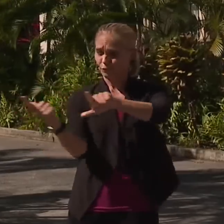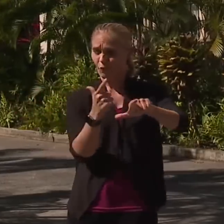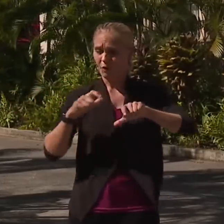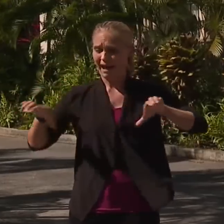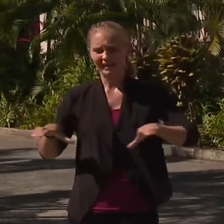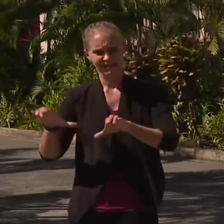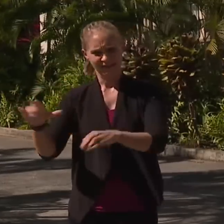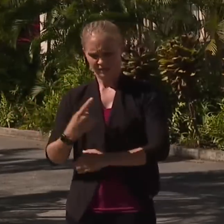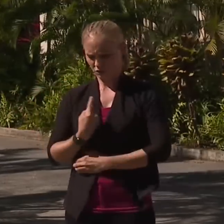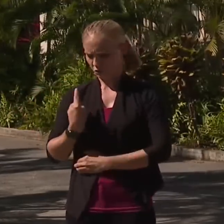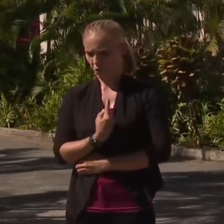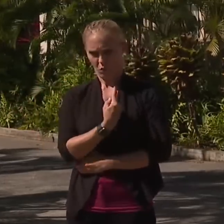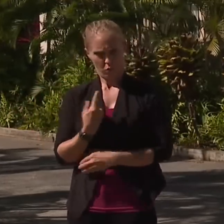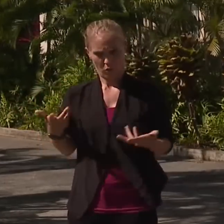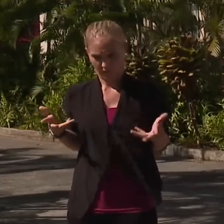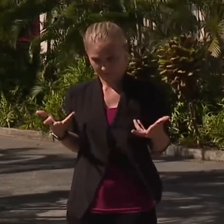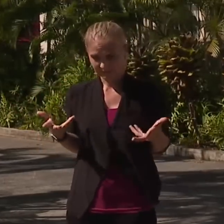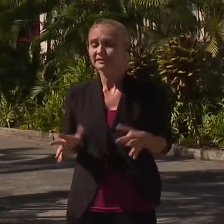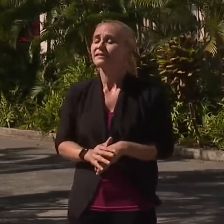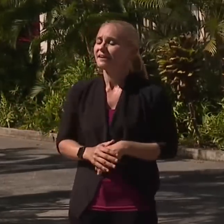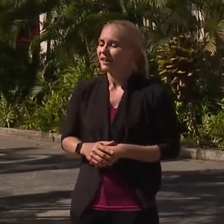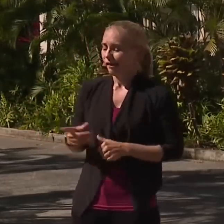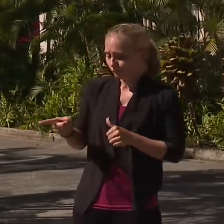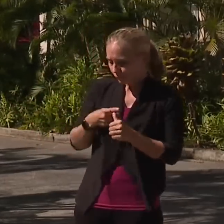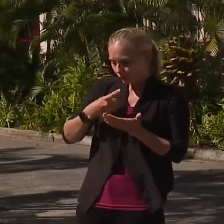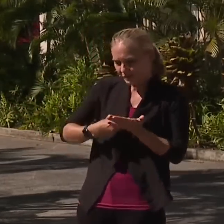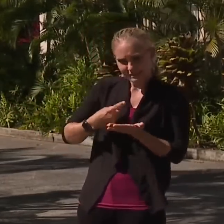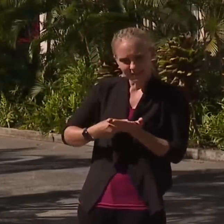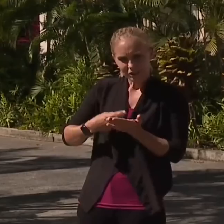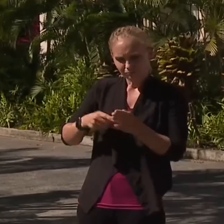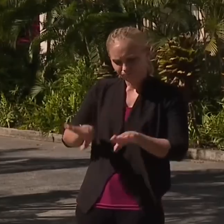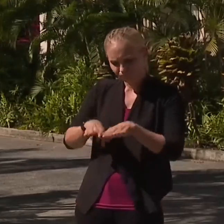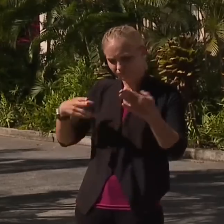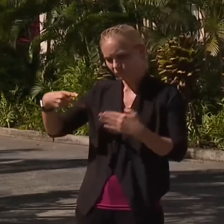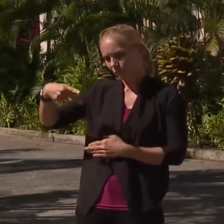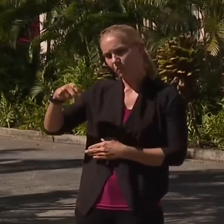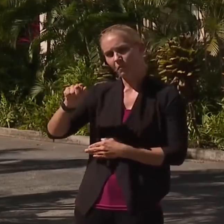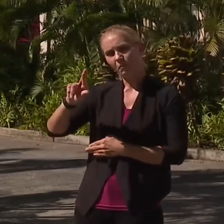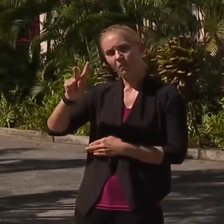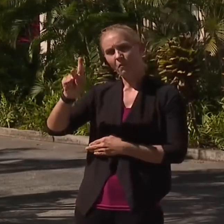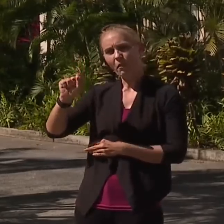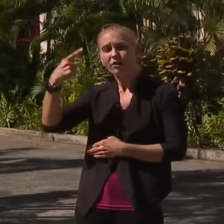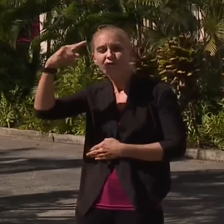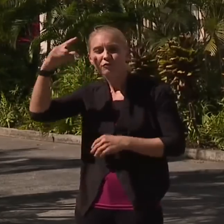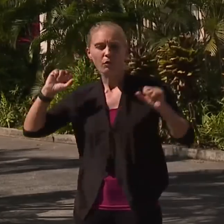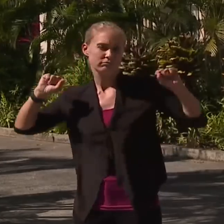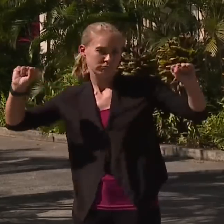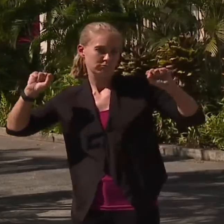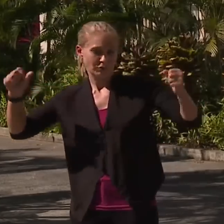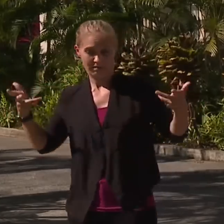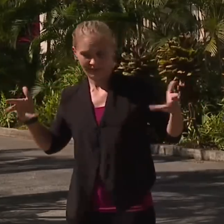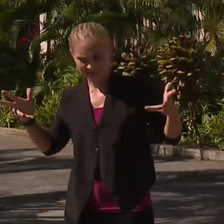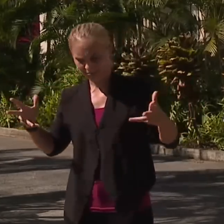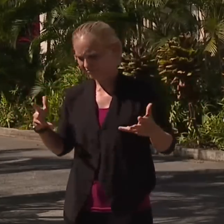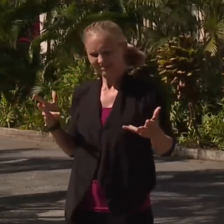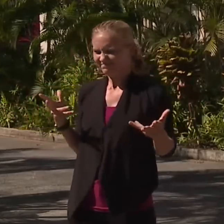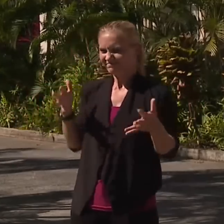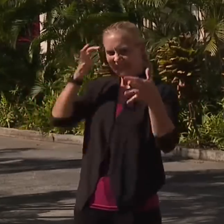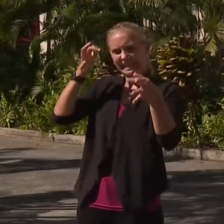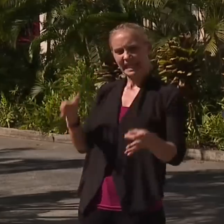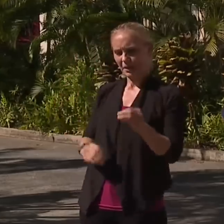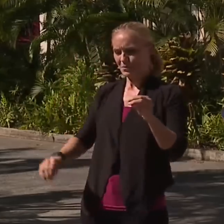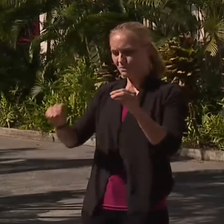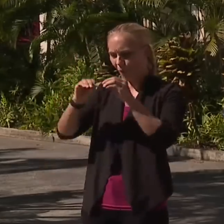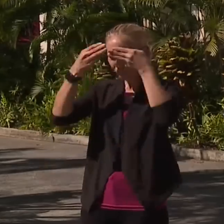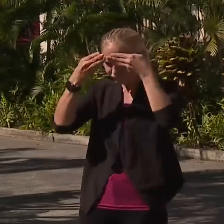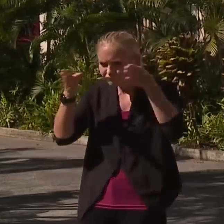solo. There was a discussion initially about just opening up parks for exercise. And then we decided to be more open